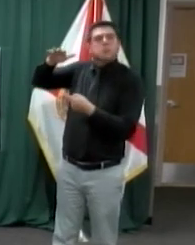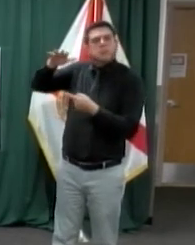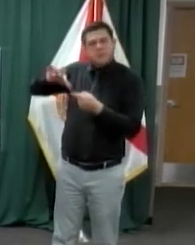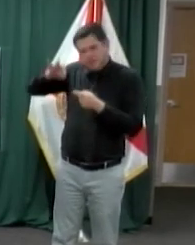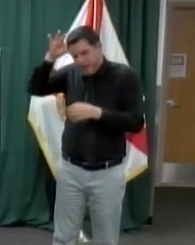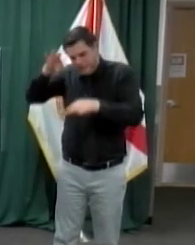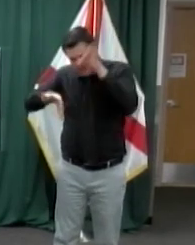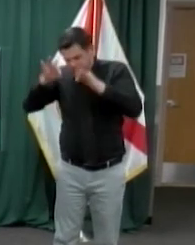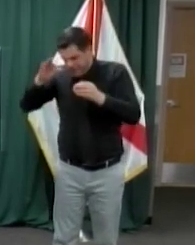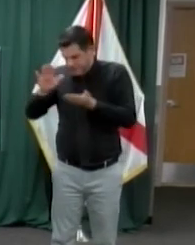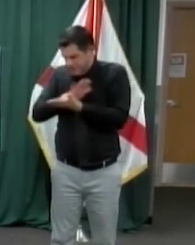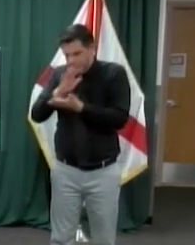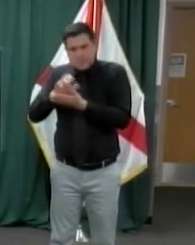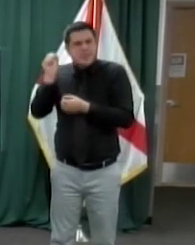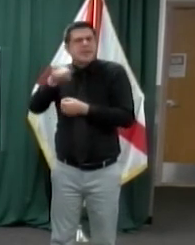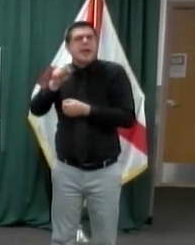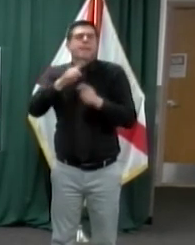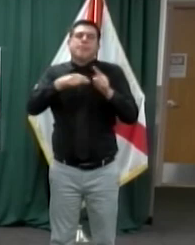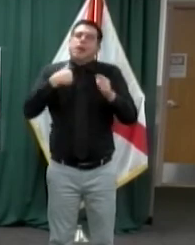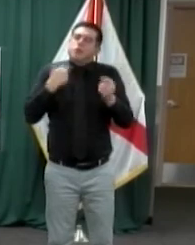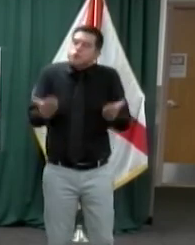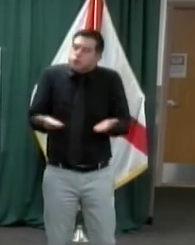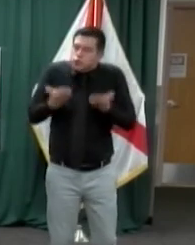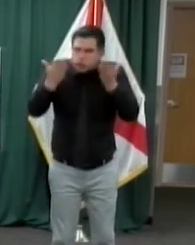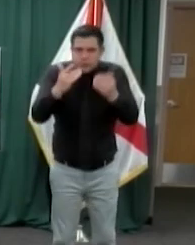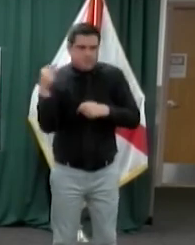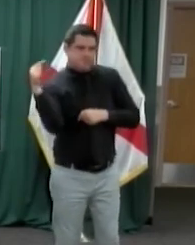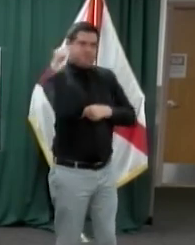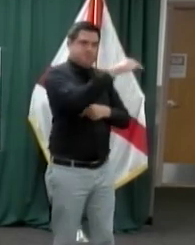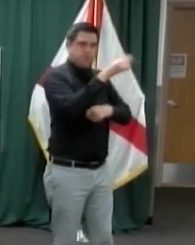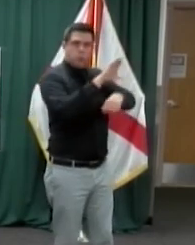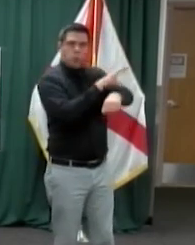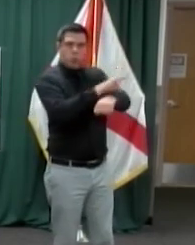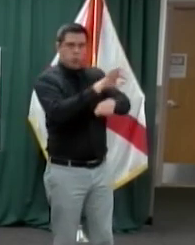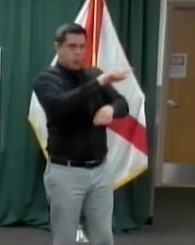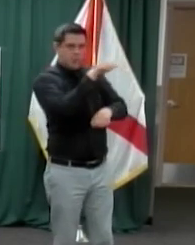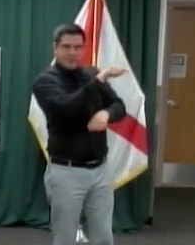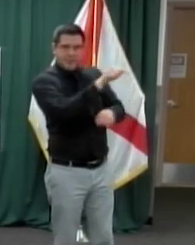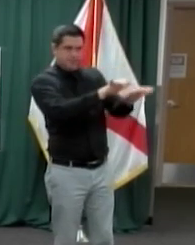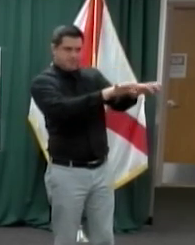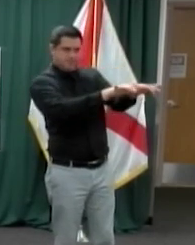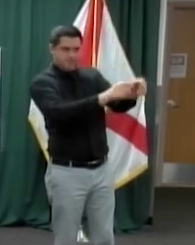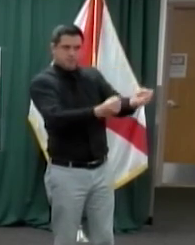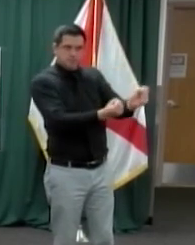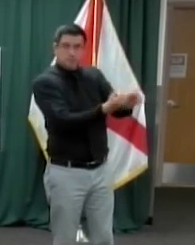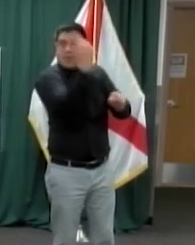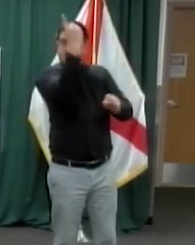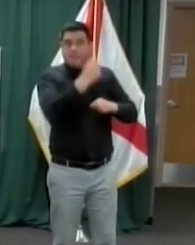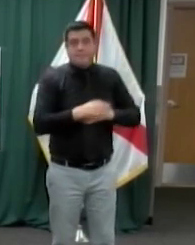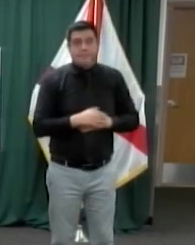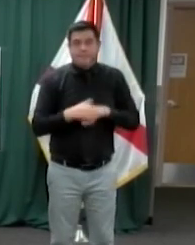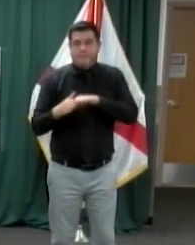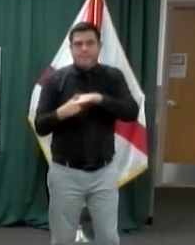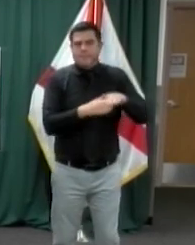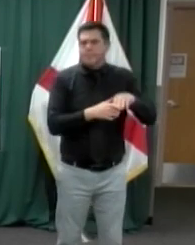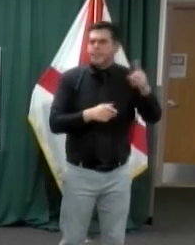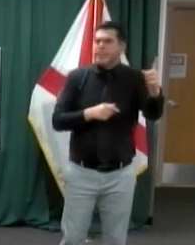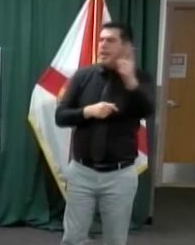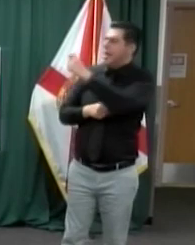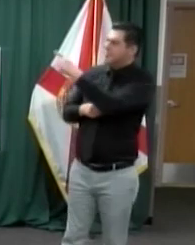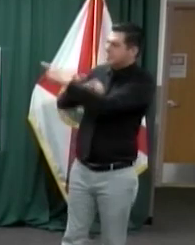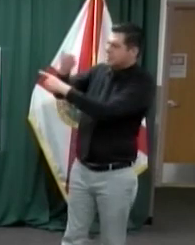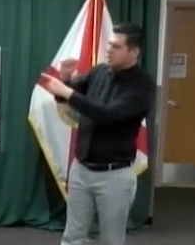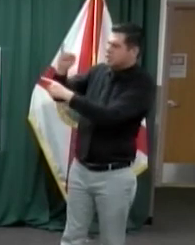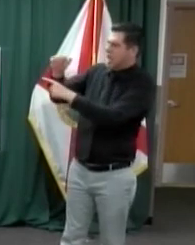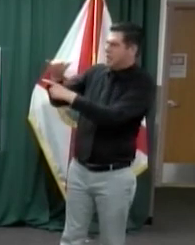system. So I know you said to the owners, be patient, but the stay-at-home order for the